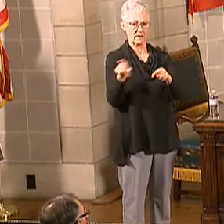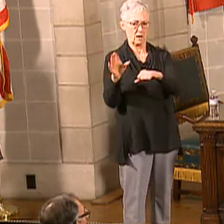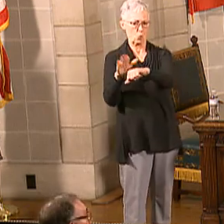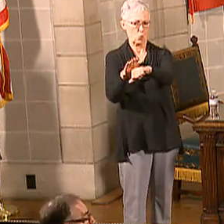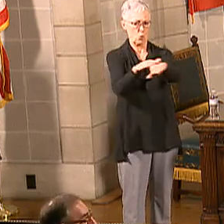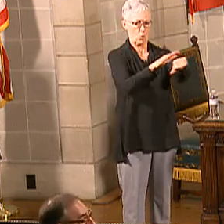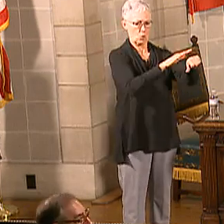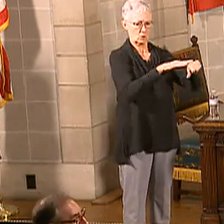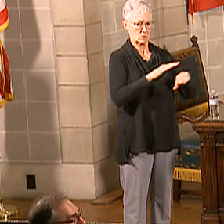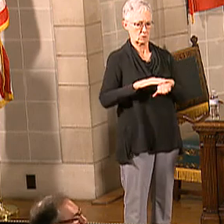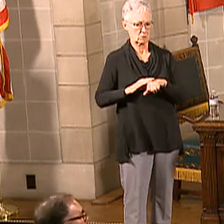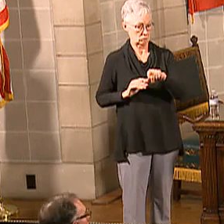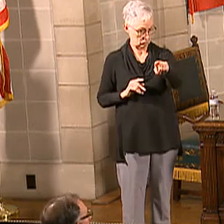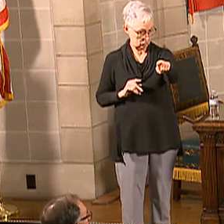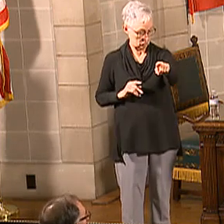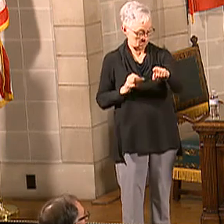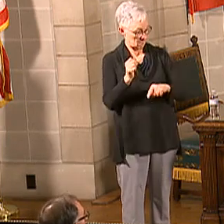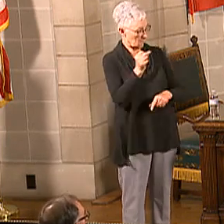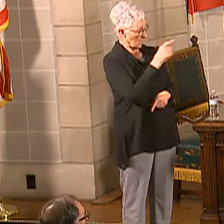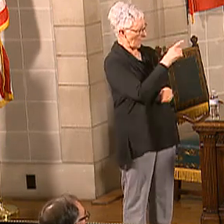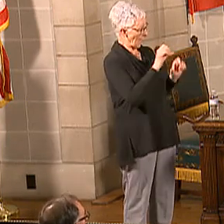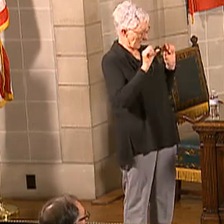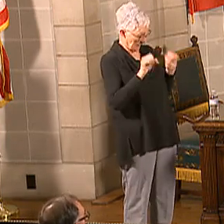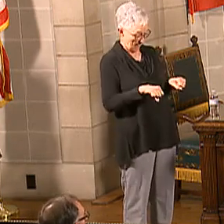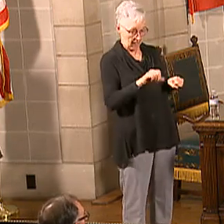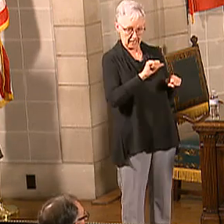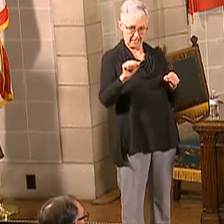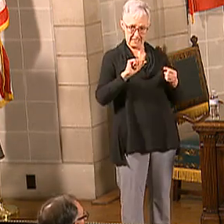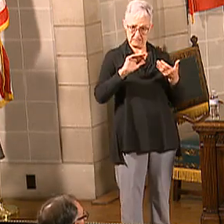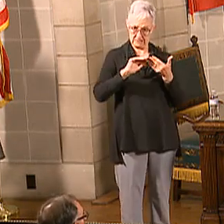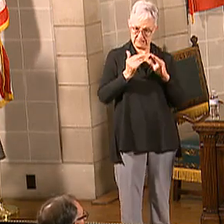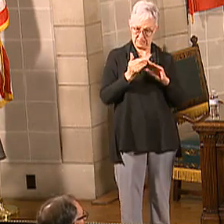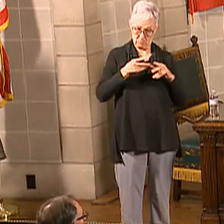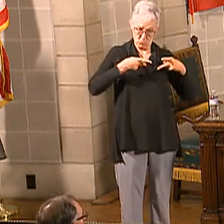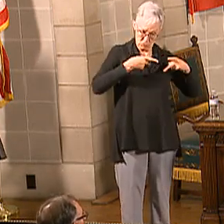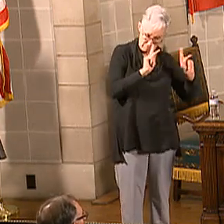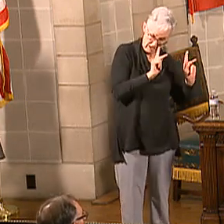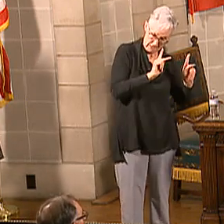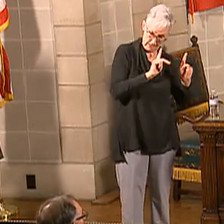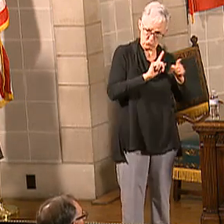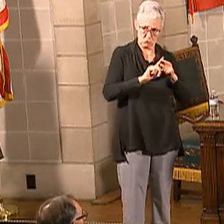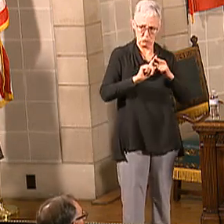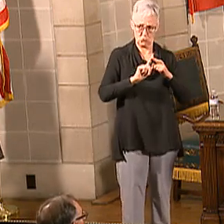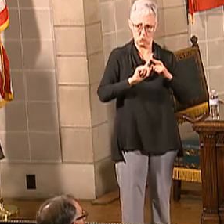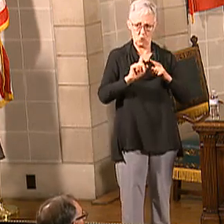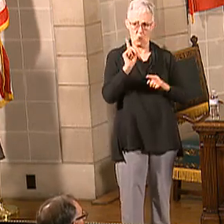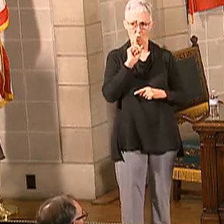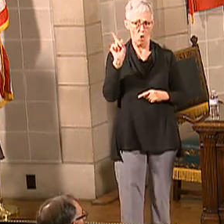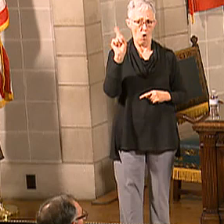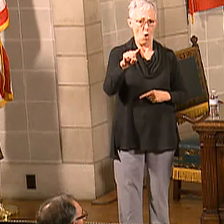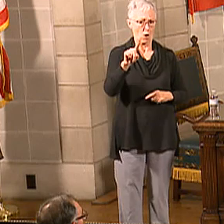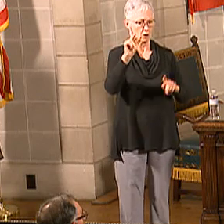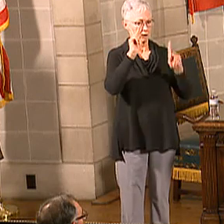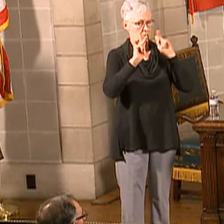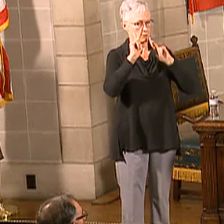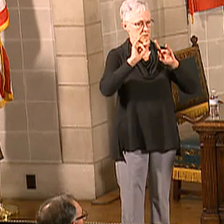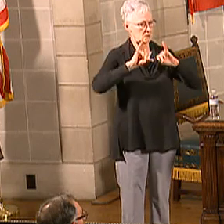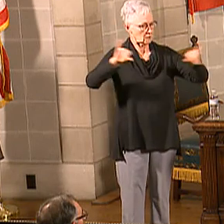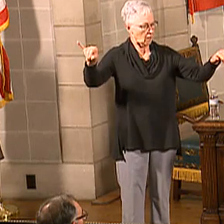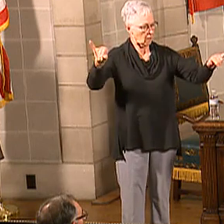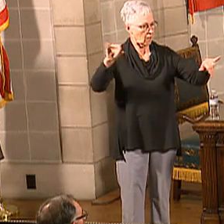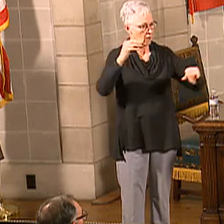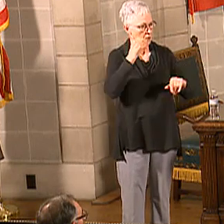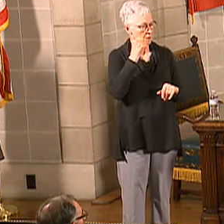cities do it if they wanted to? I'd have to go look and see what a municipality actually could do. I don't know if a